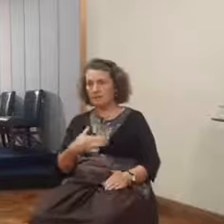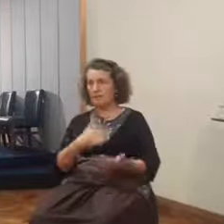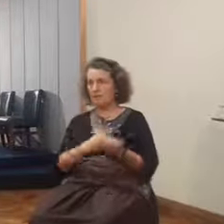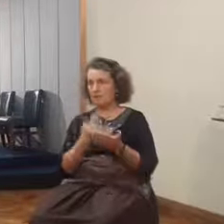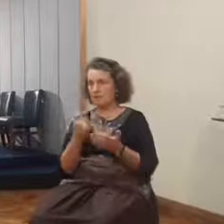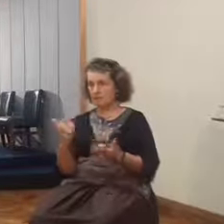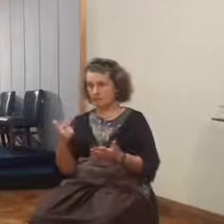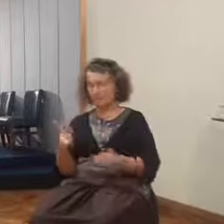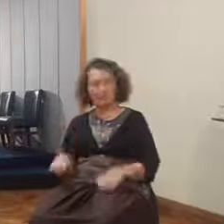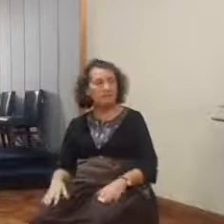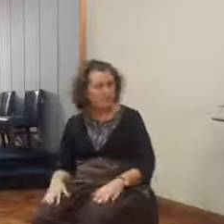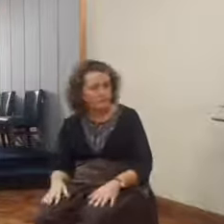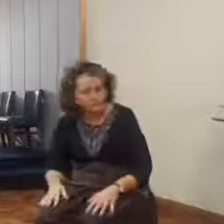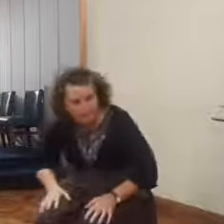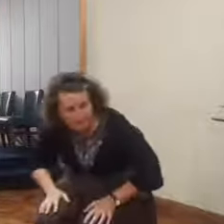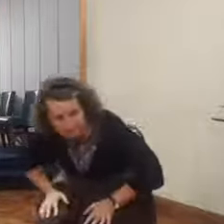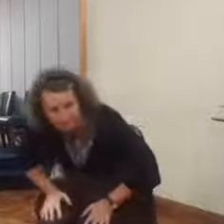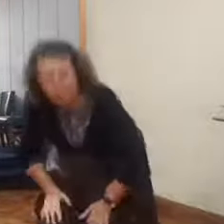O my God.